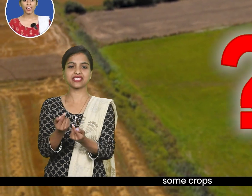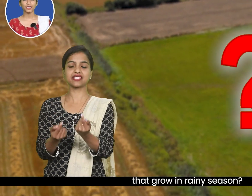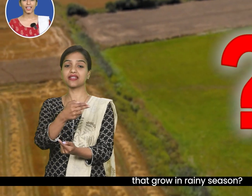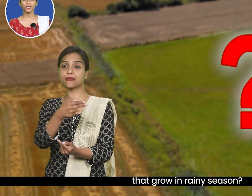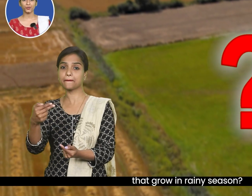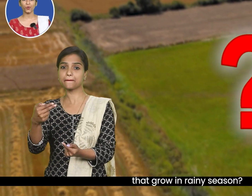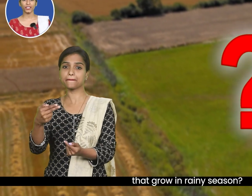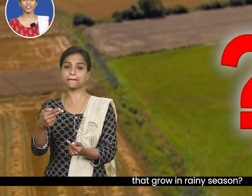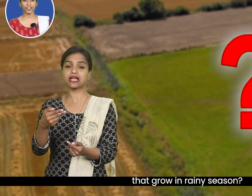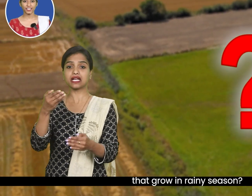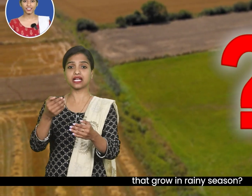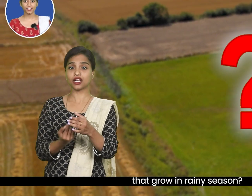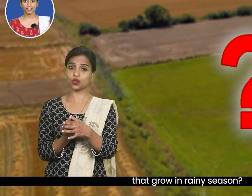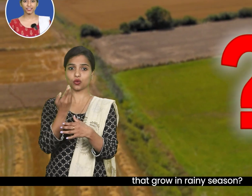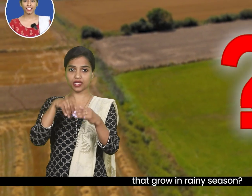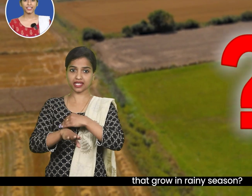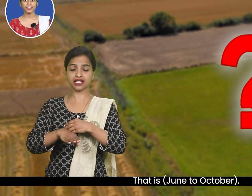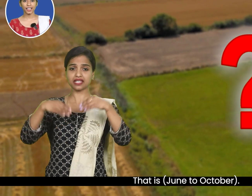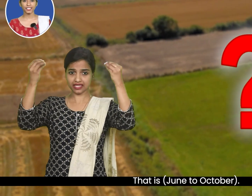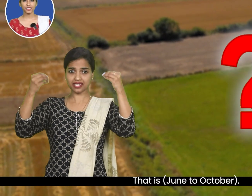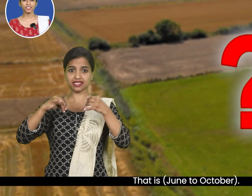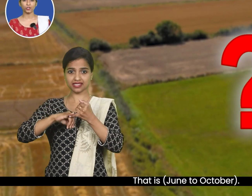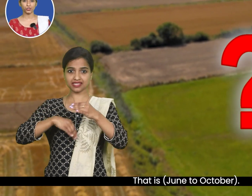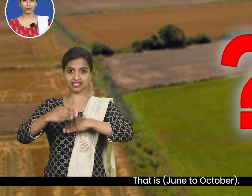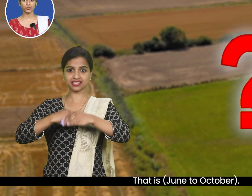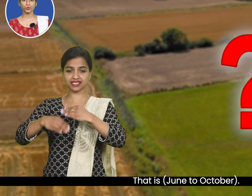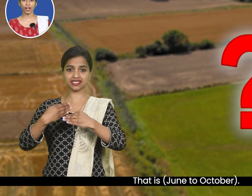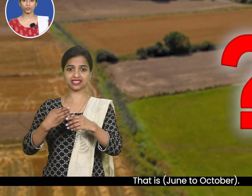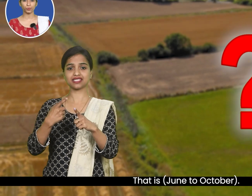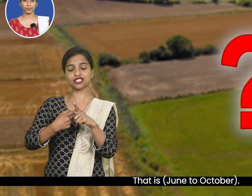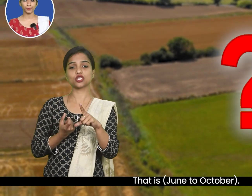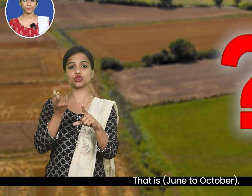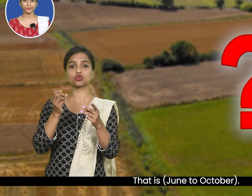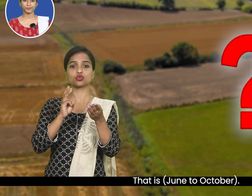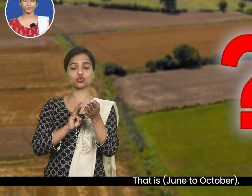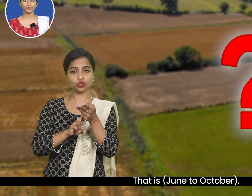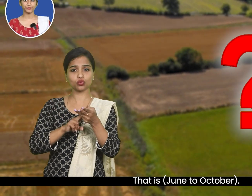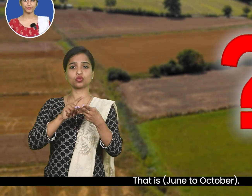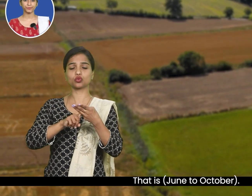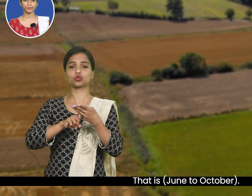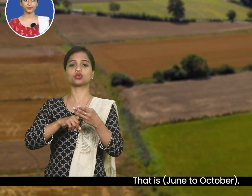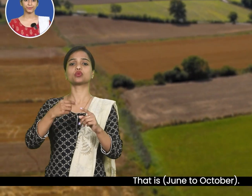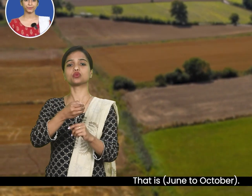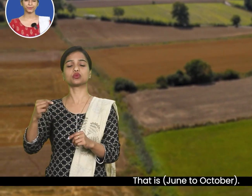crops that grow in rainy season, that is June to October?